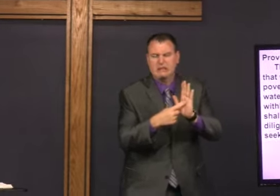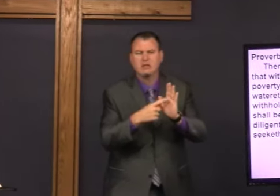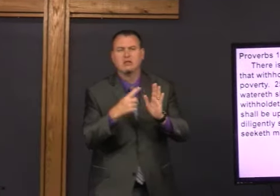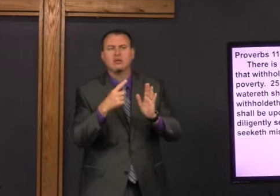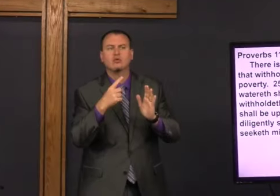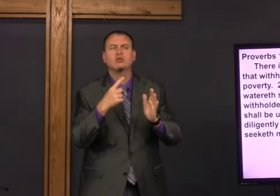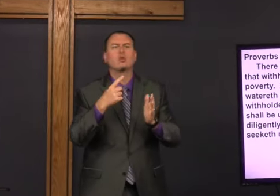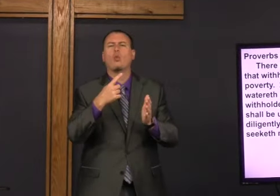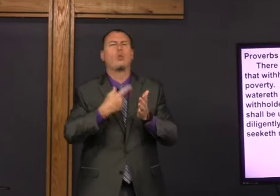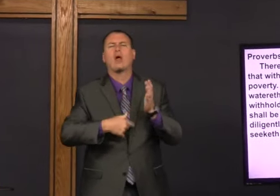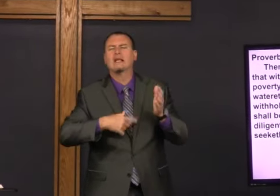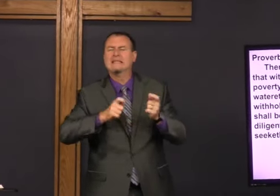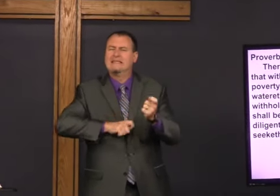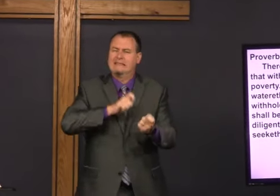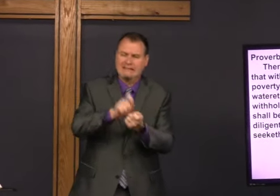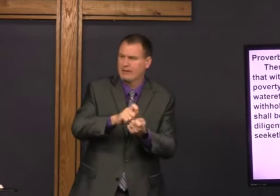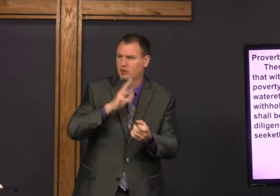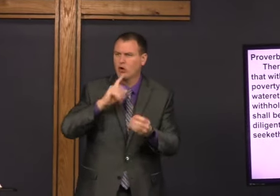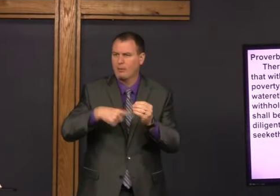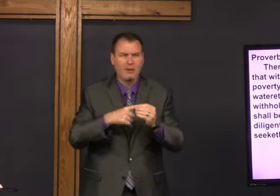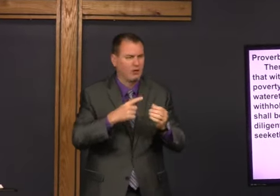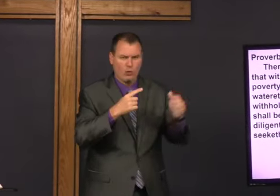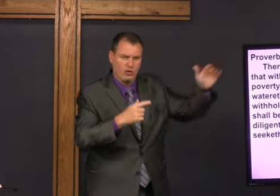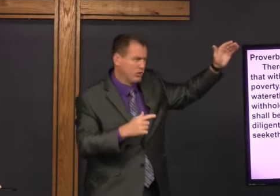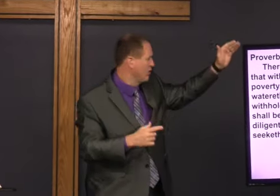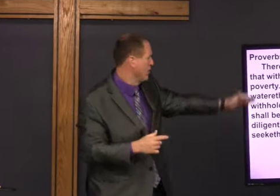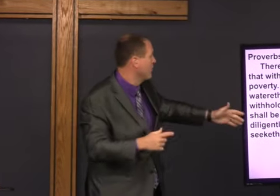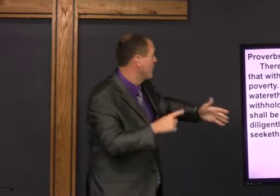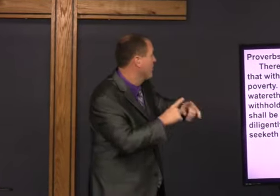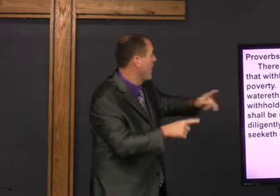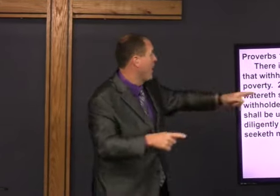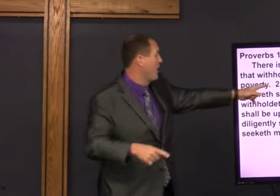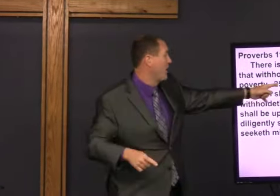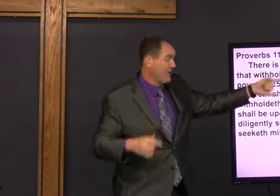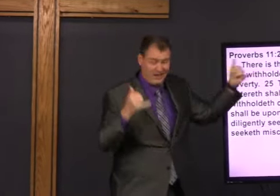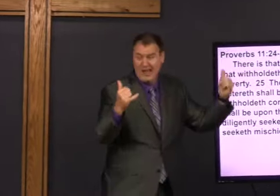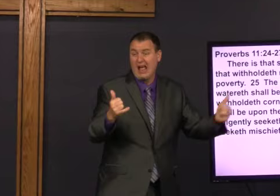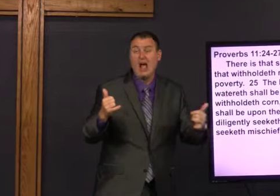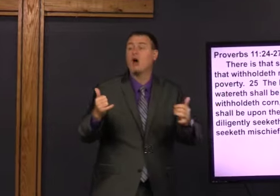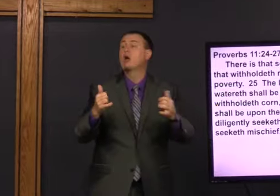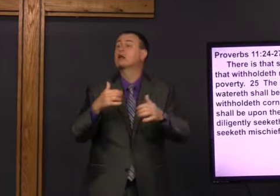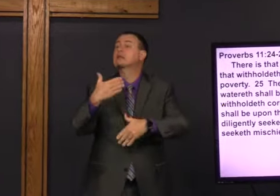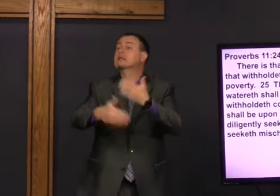So I use this example, what I'm talking about specifically as we go on. Now,